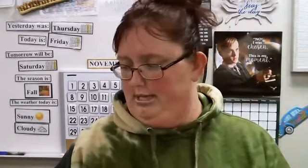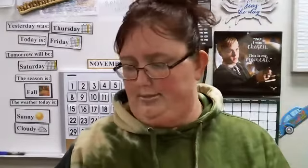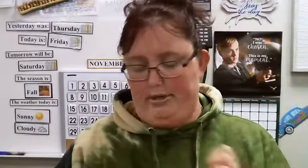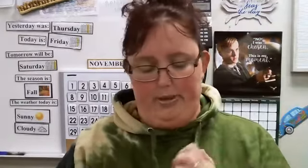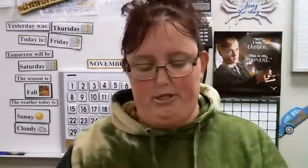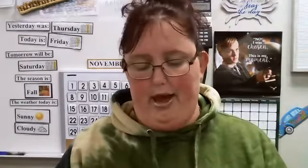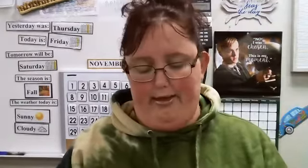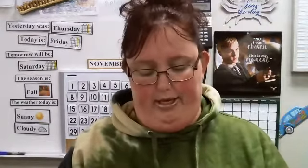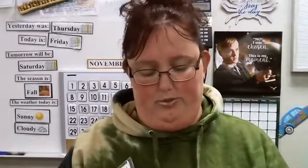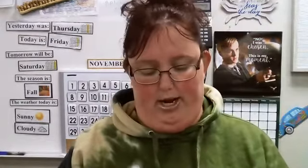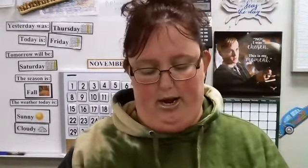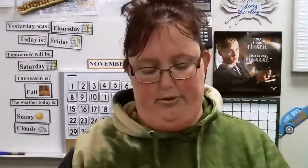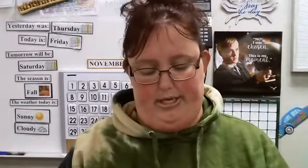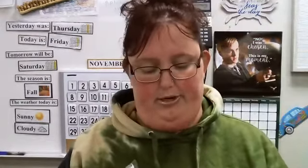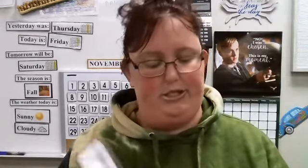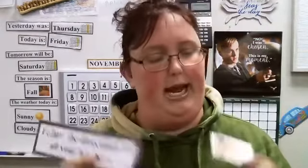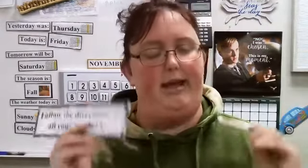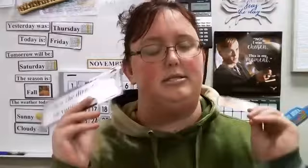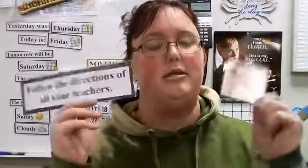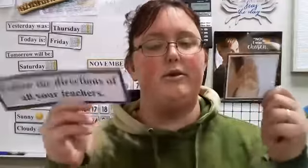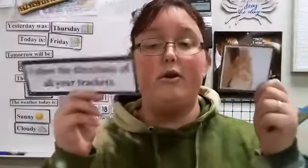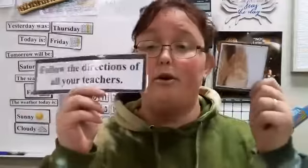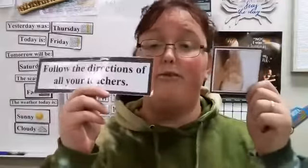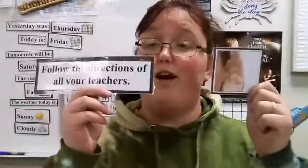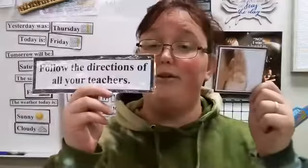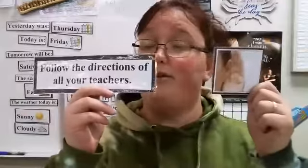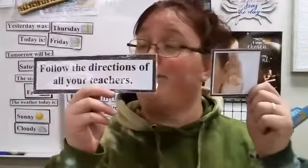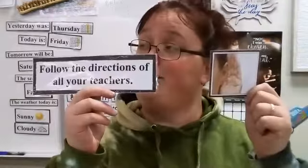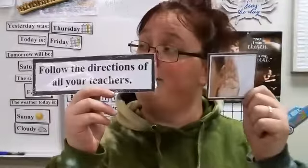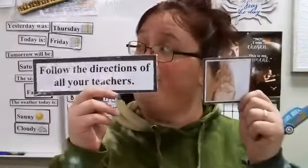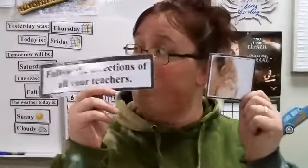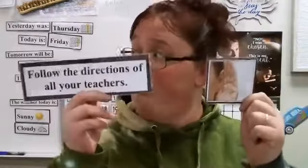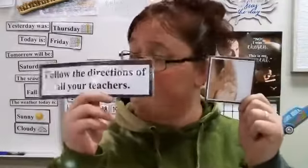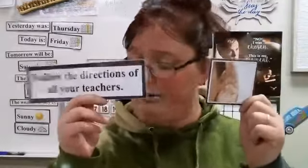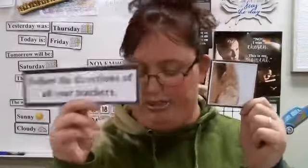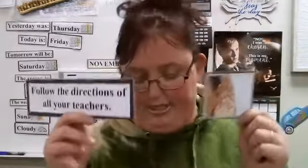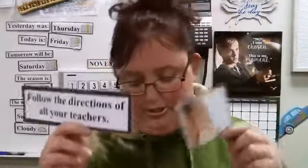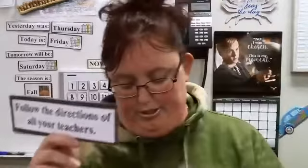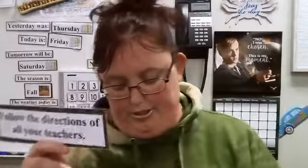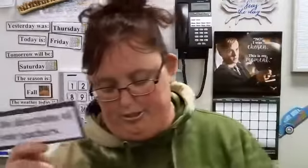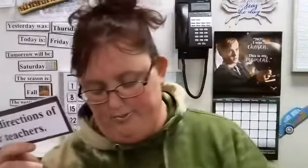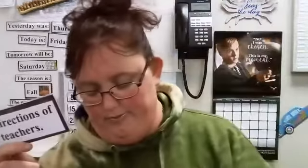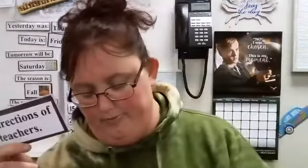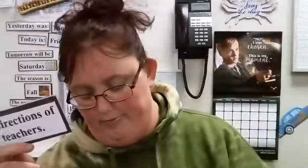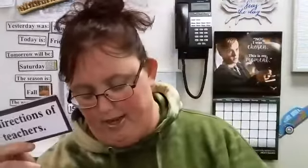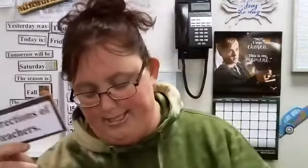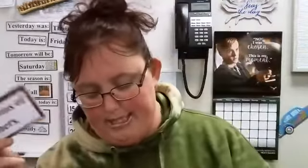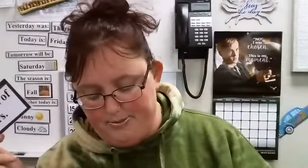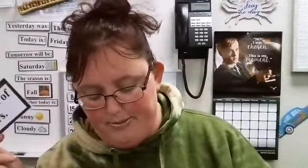This one can be a challenge right now to understand. Follow the directions of all your teachers. I say this one can be